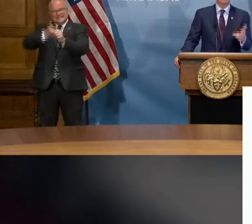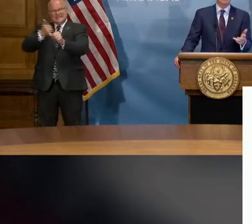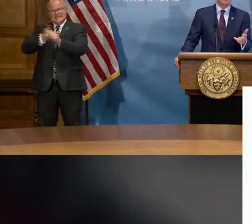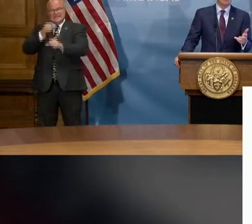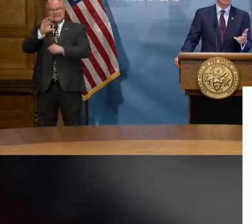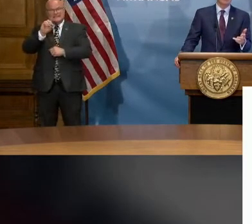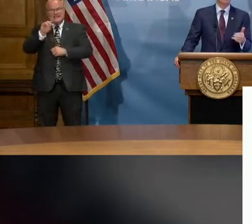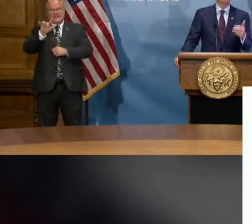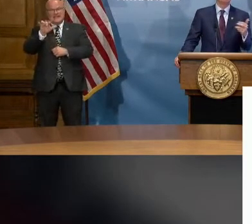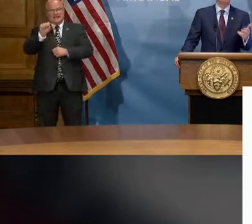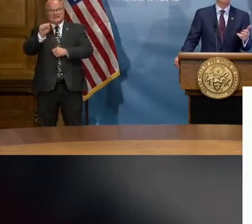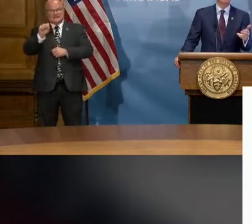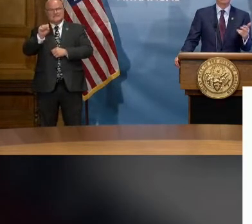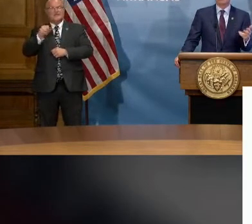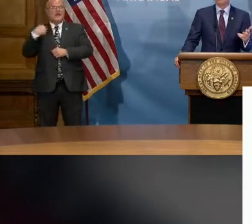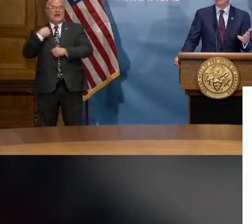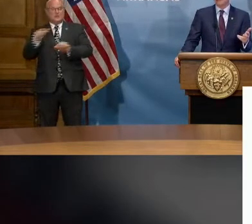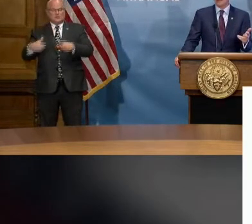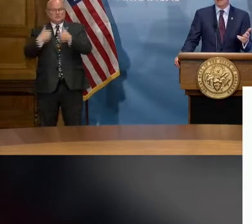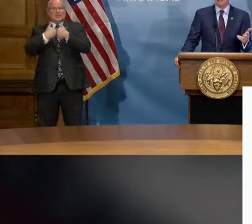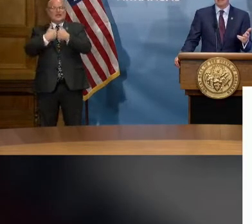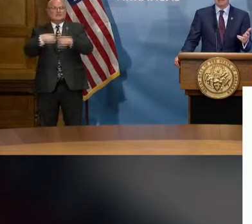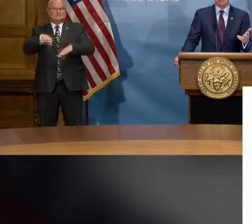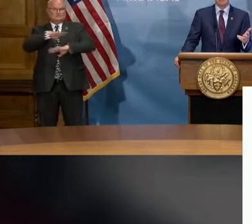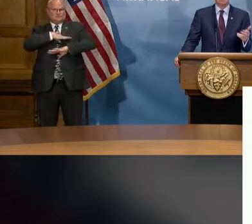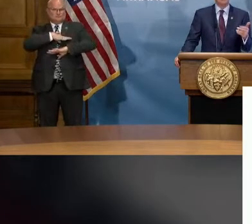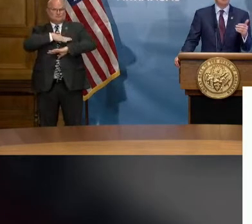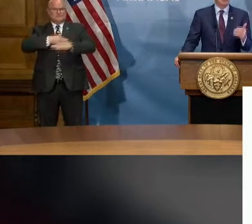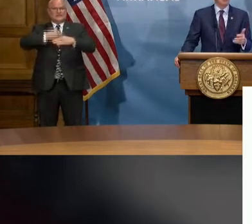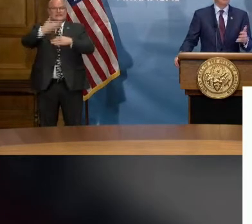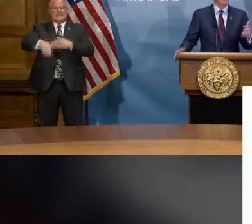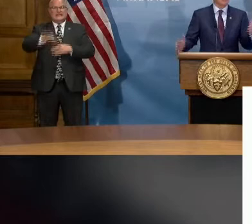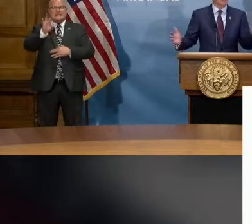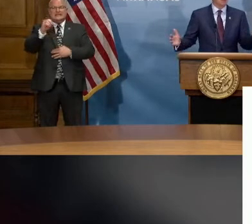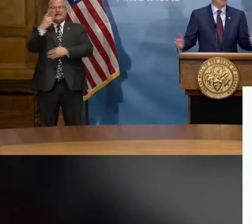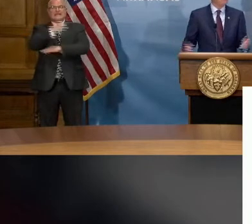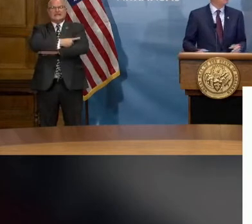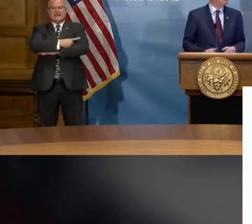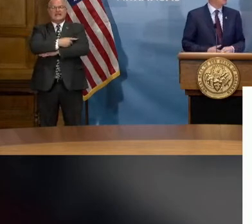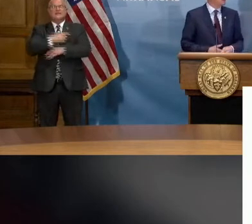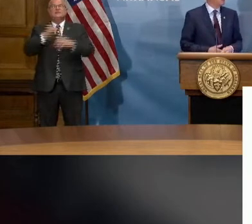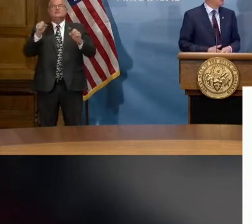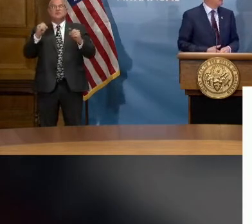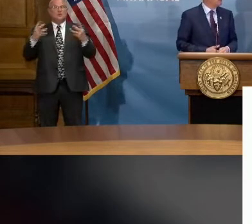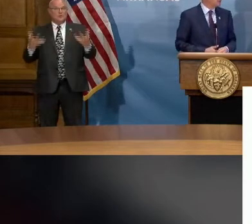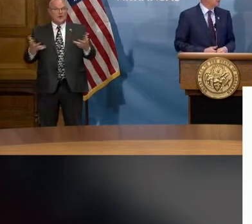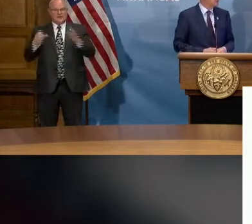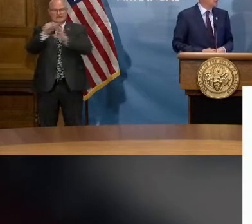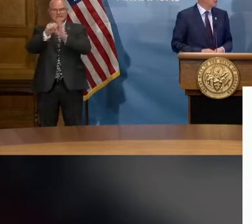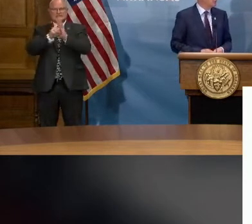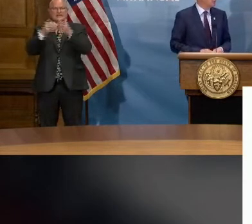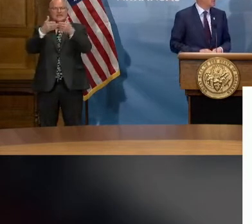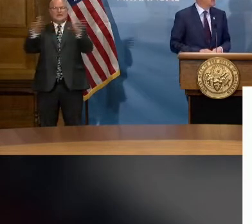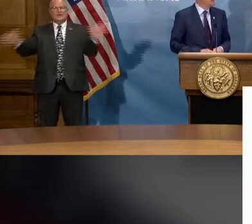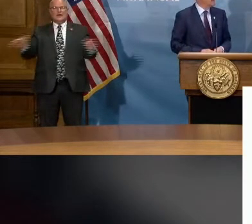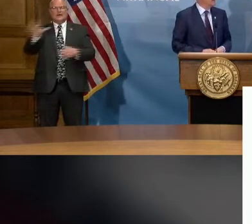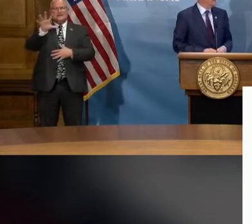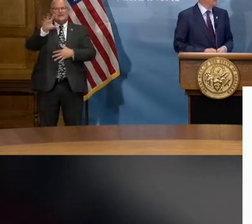we're challenging them to reach over the next 90 days so that we can statewide reach our 50%